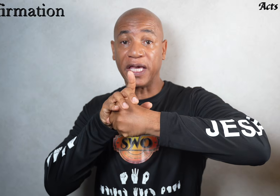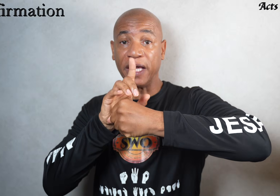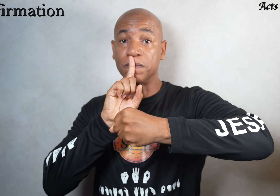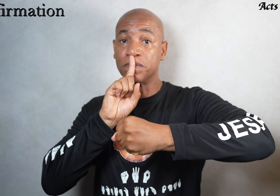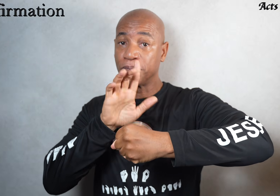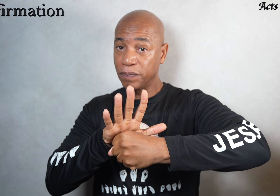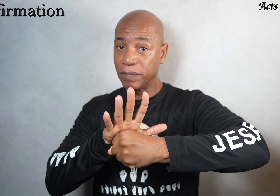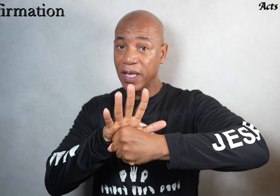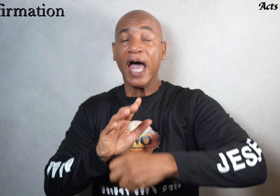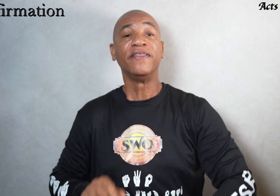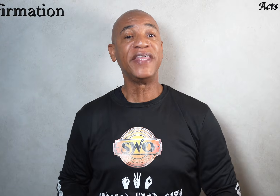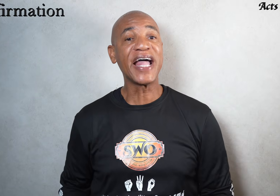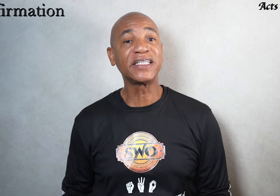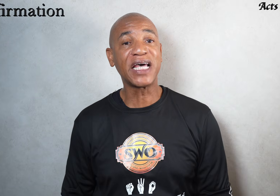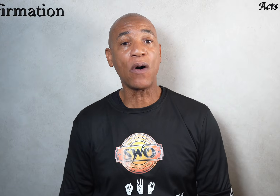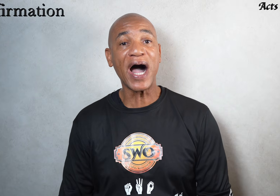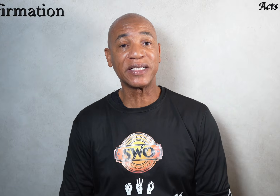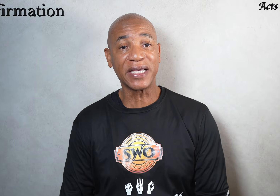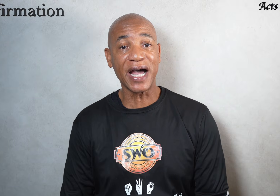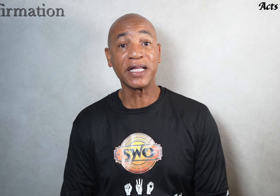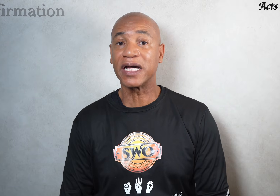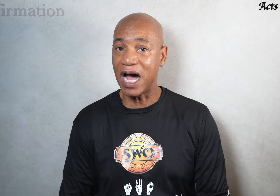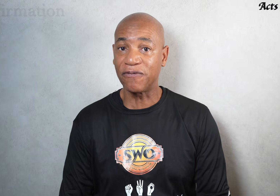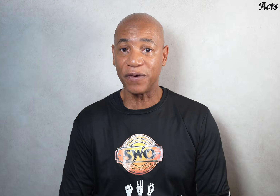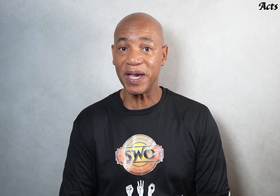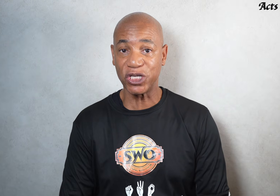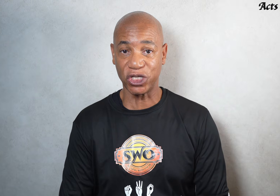again. That is how I sign confirmation.